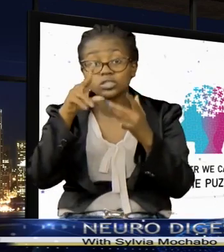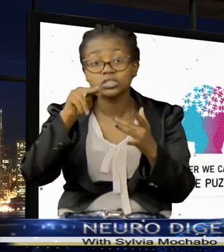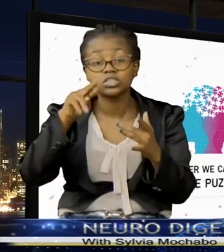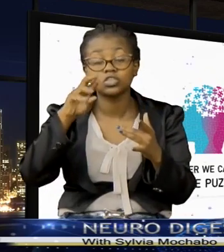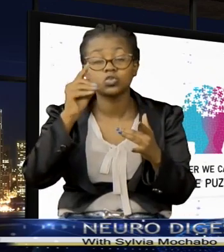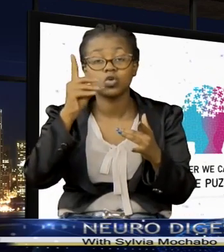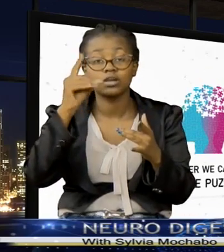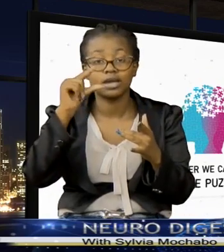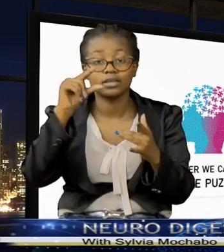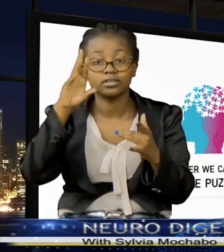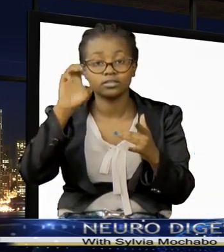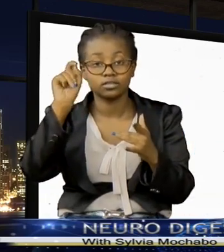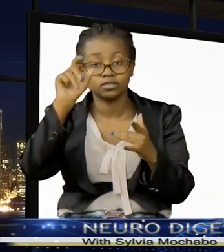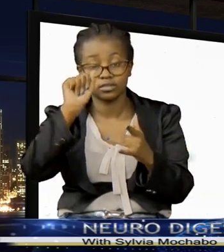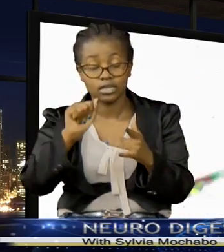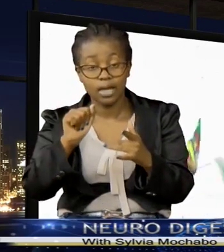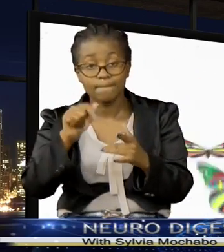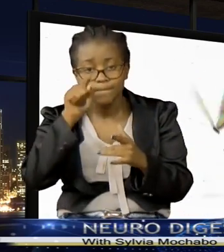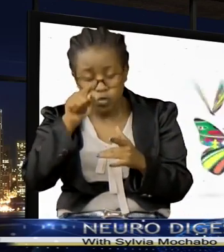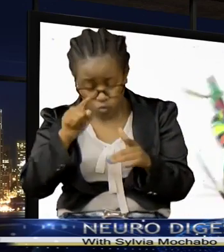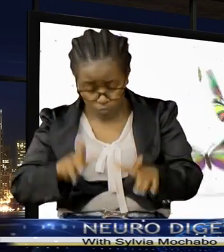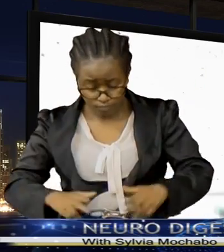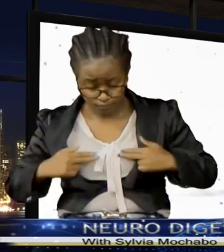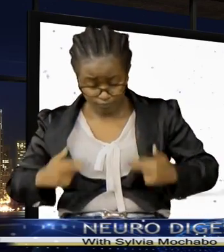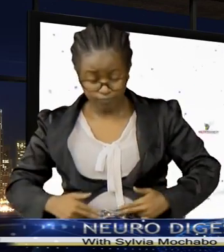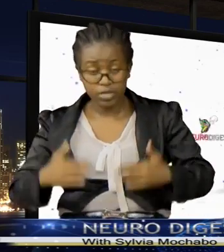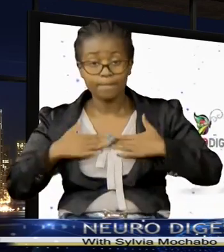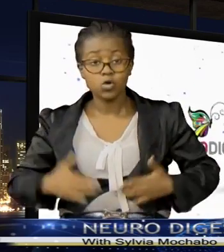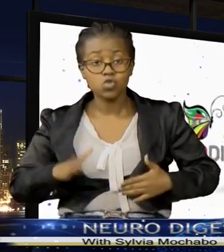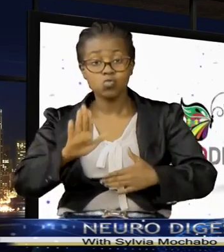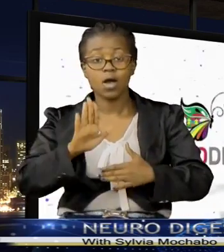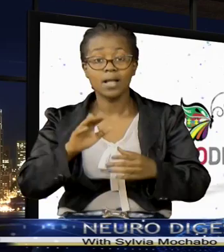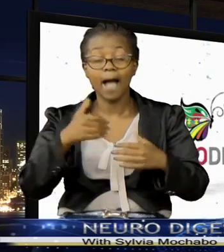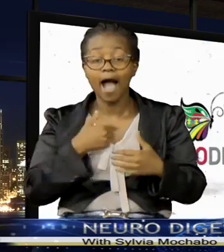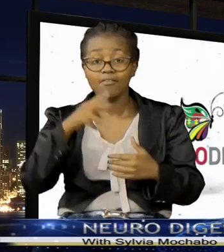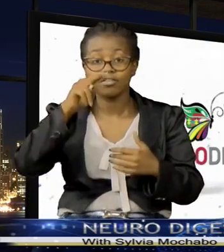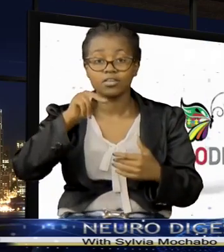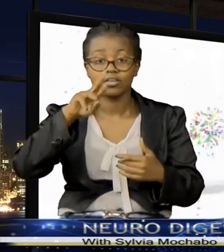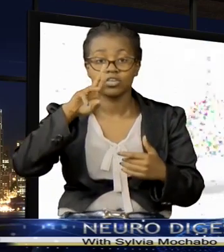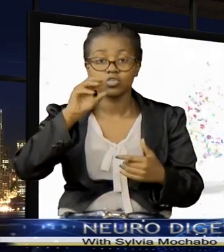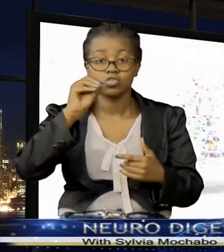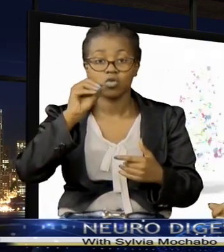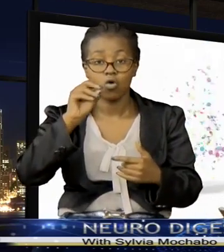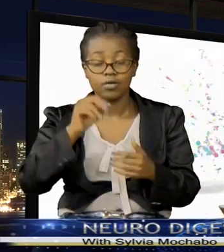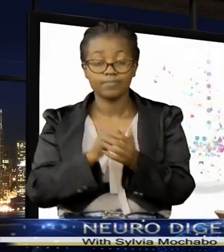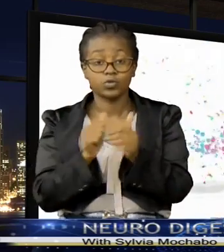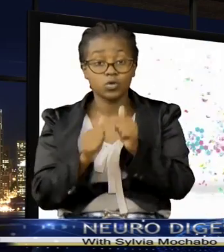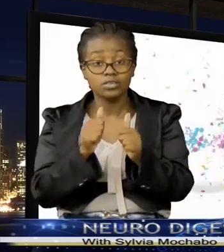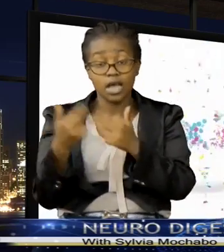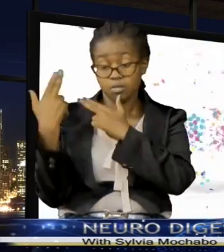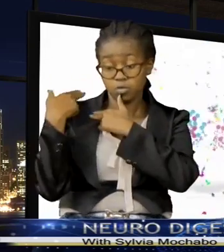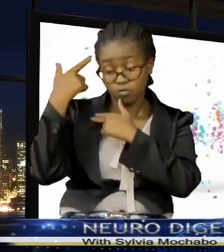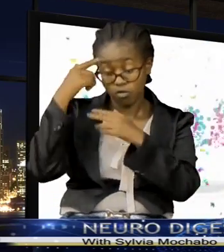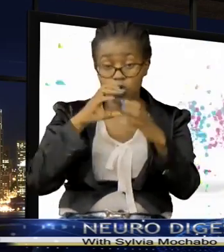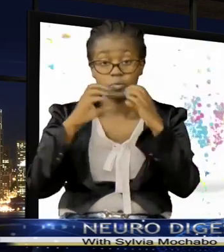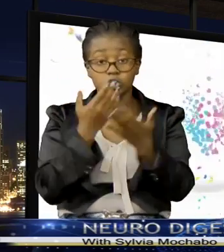Digest? As a human being, your body is made up of neurons, and these are the ones that are responsible for